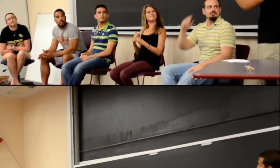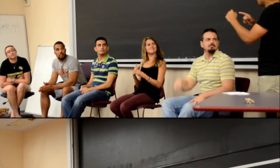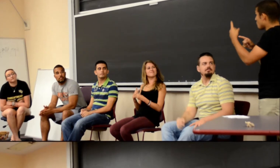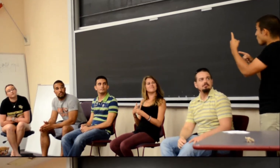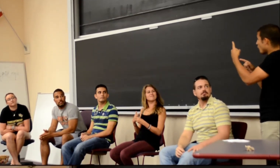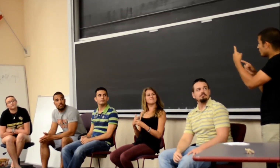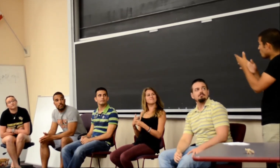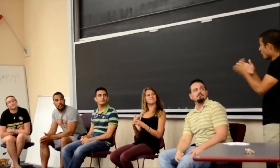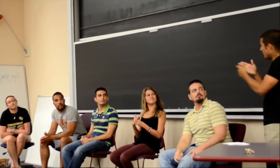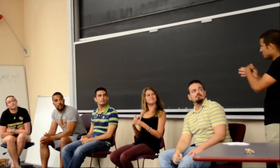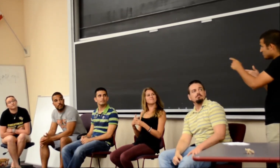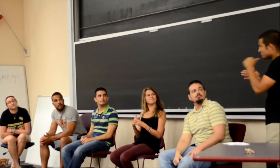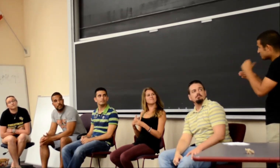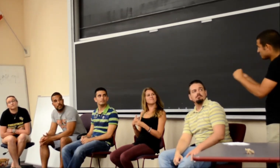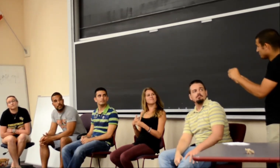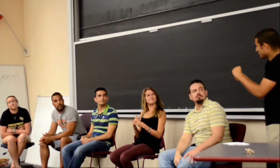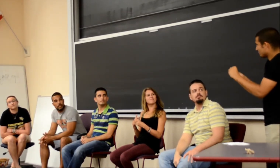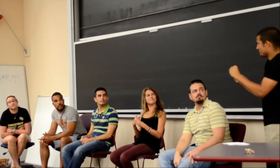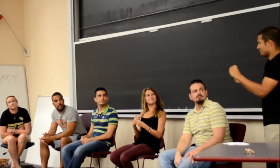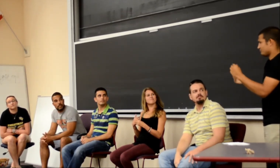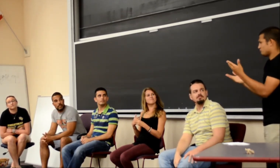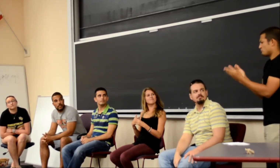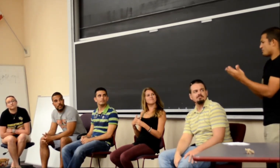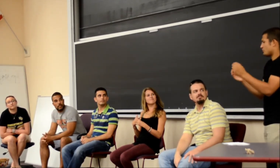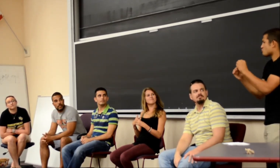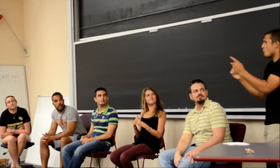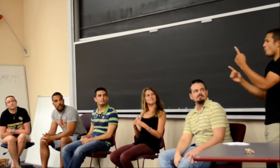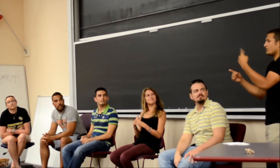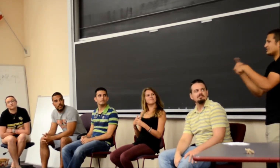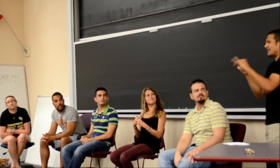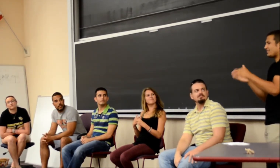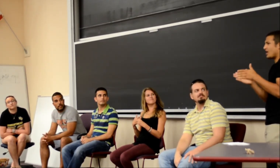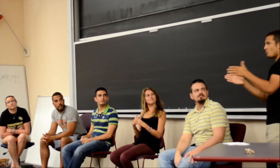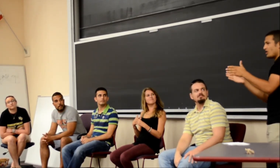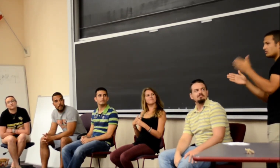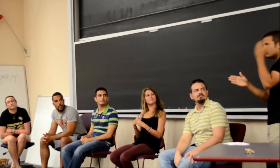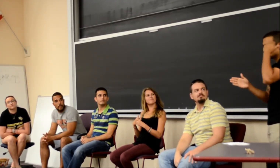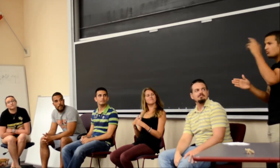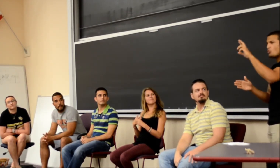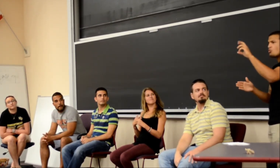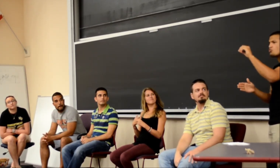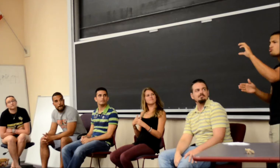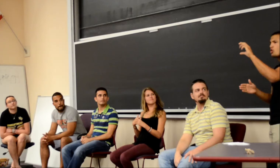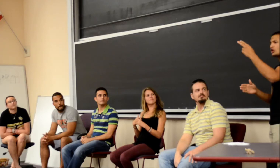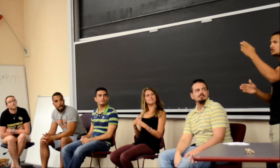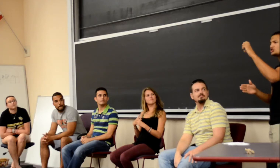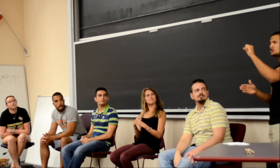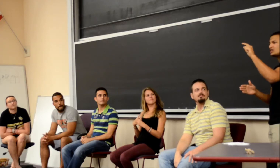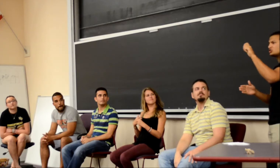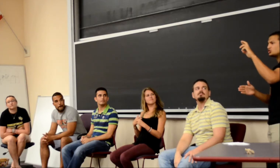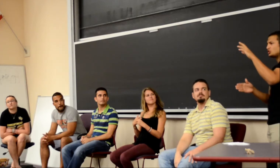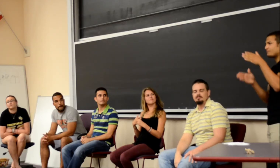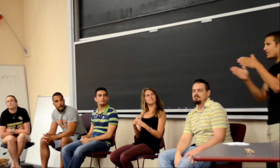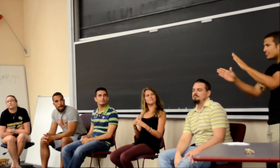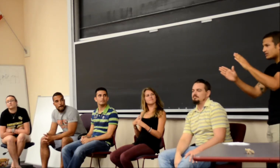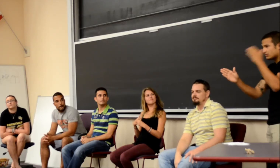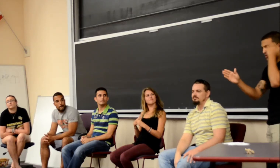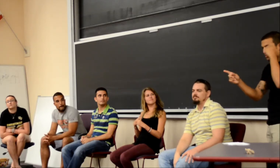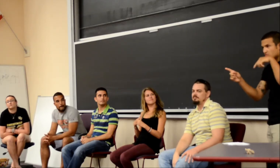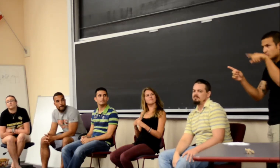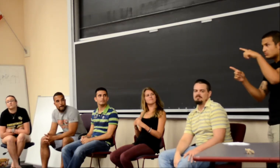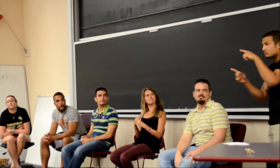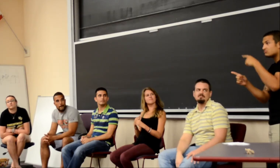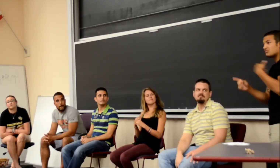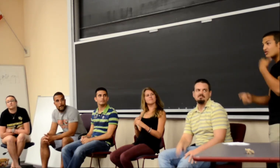ways that you guys communicate, and that's great. But one thing you probably know, one signs the Rochester